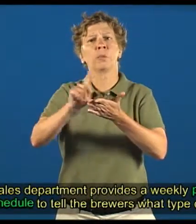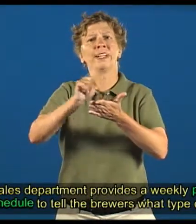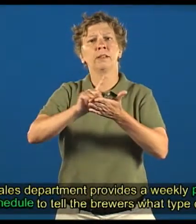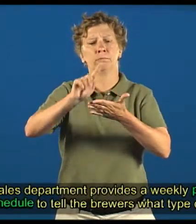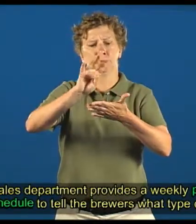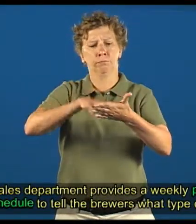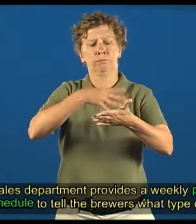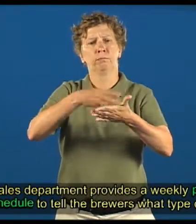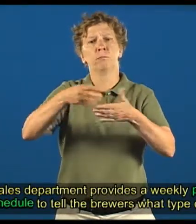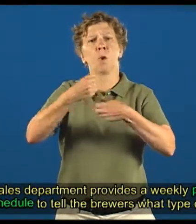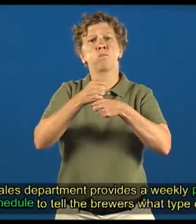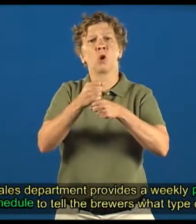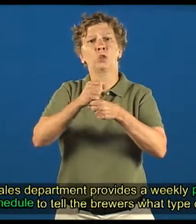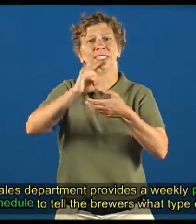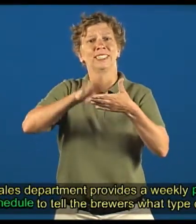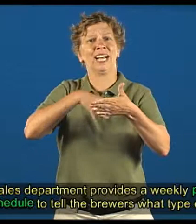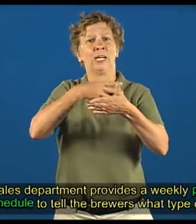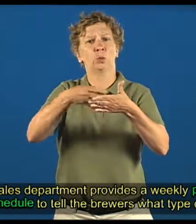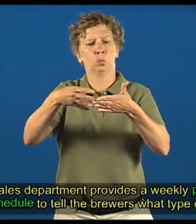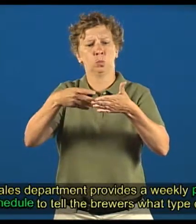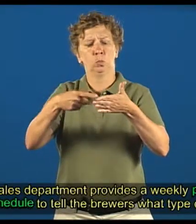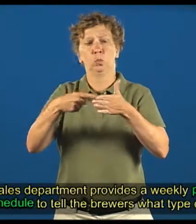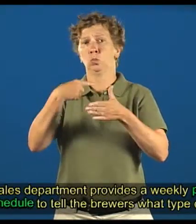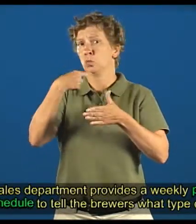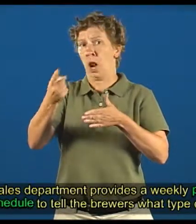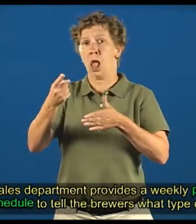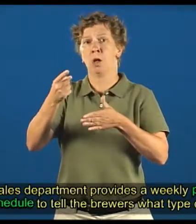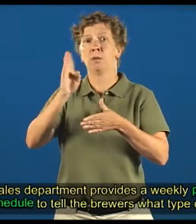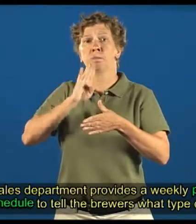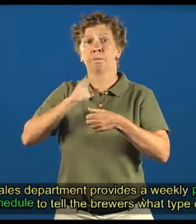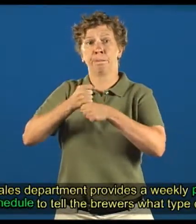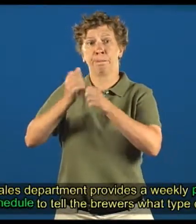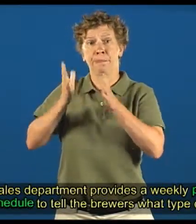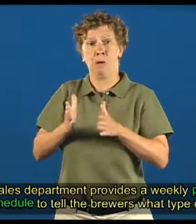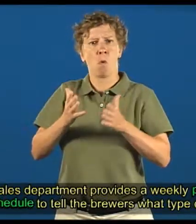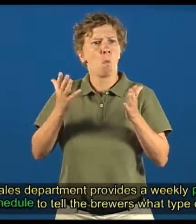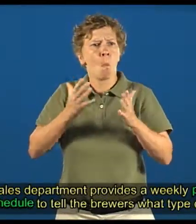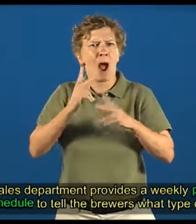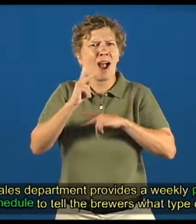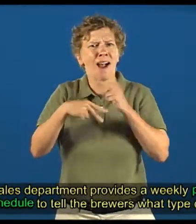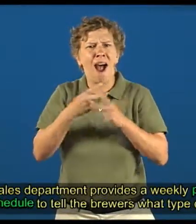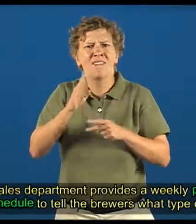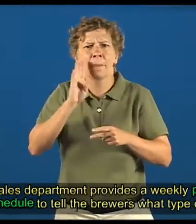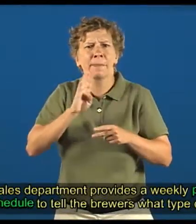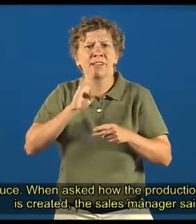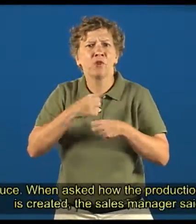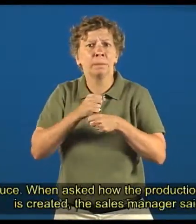The sales department provides a weekly production schedule to tell the brewers what type of beer to produce.